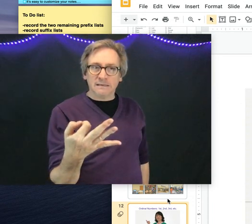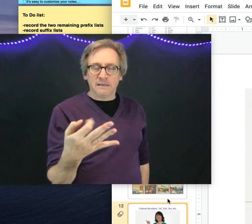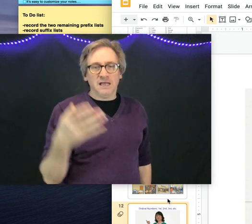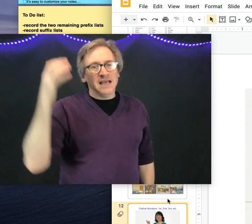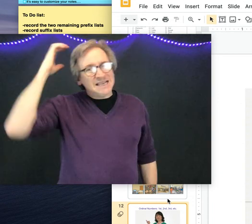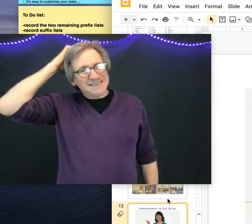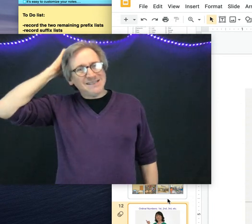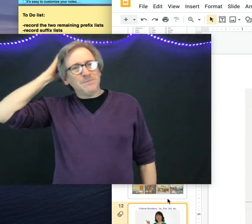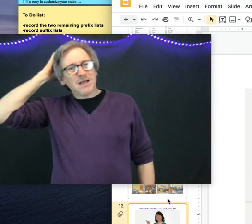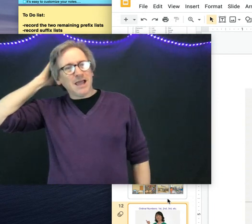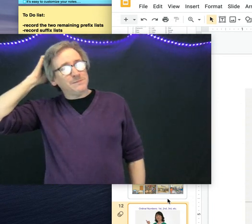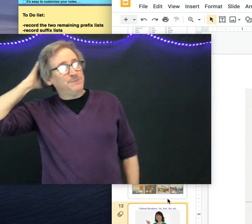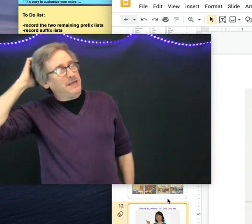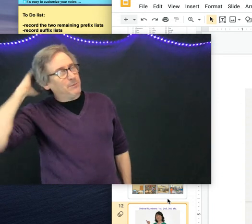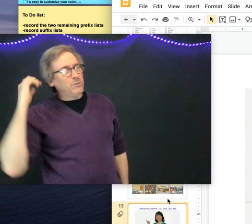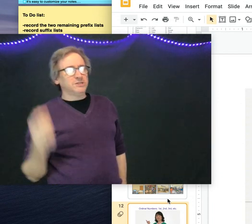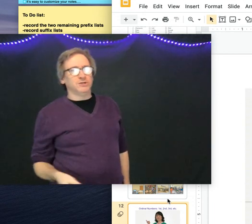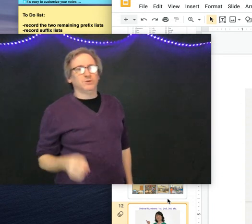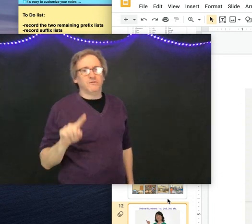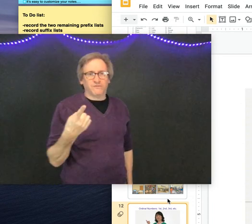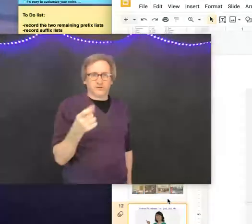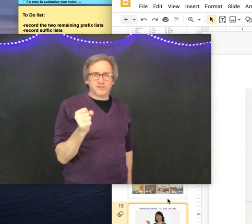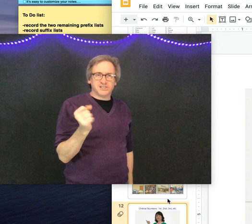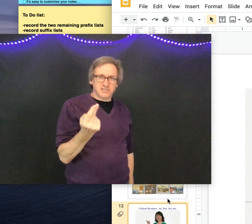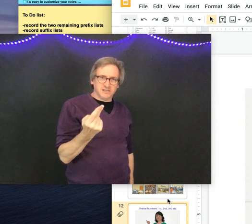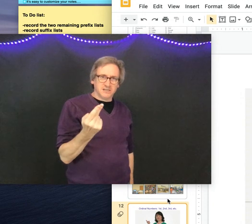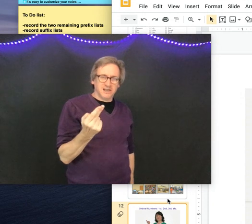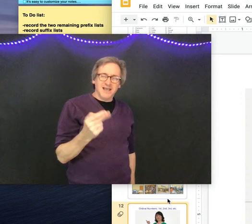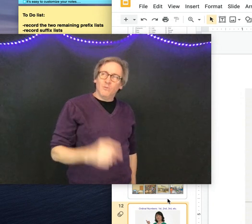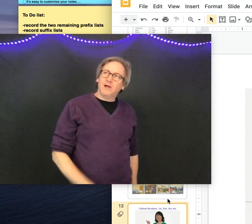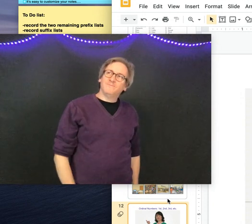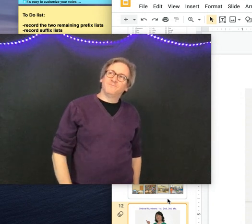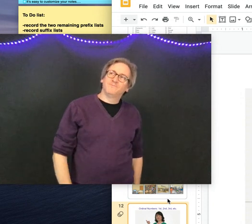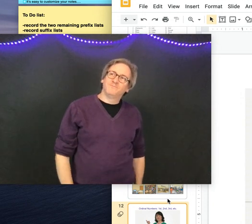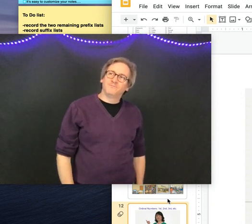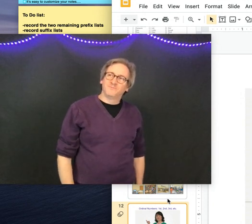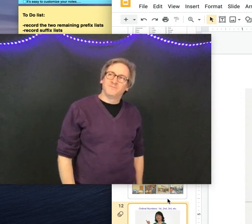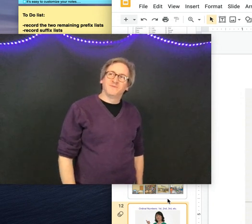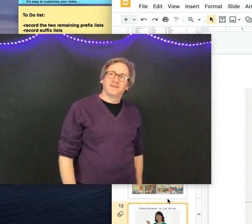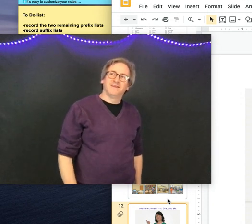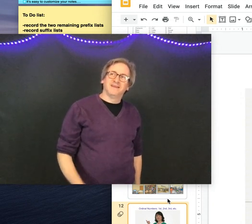ninth. Sometimes people will do